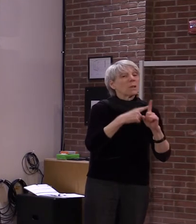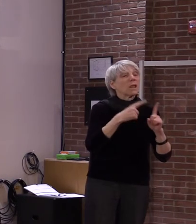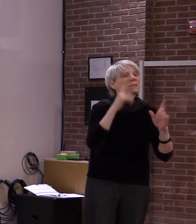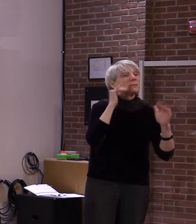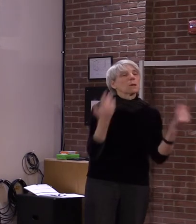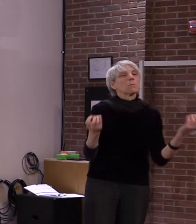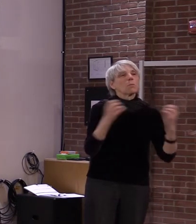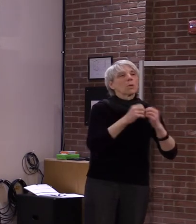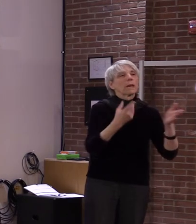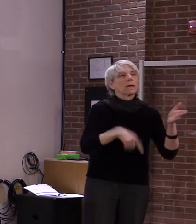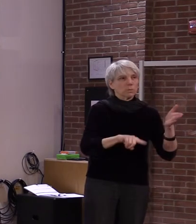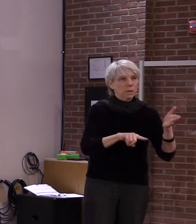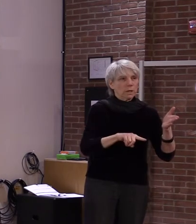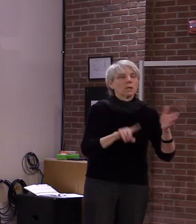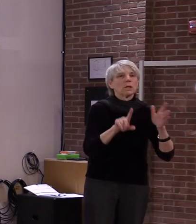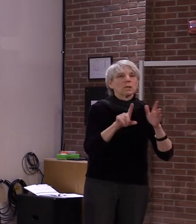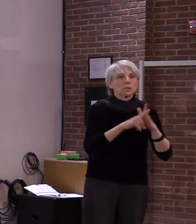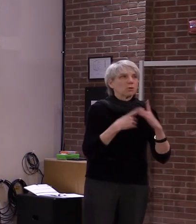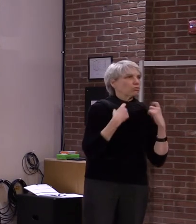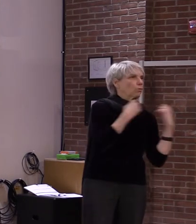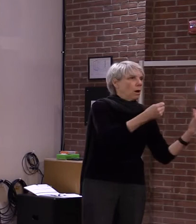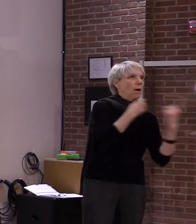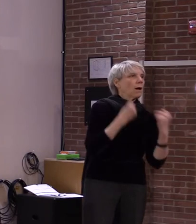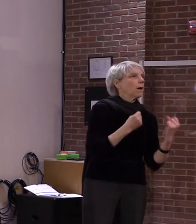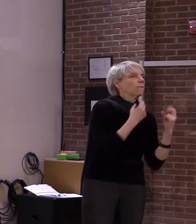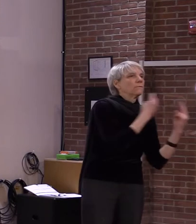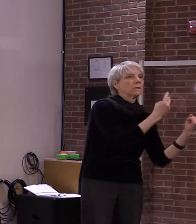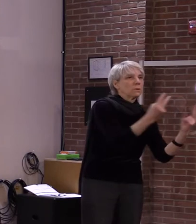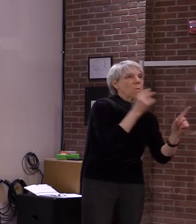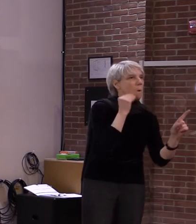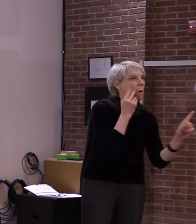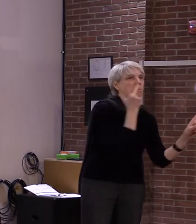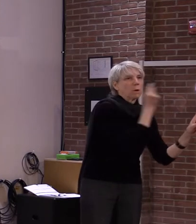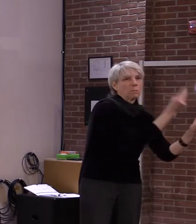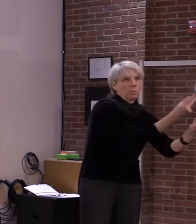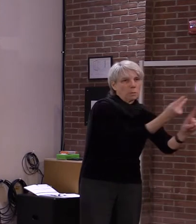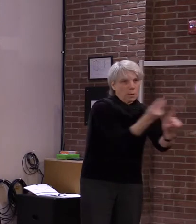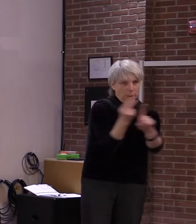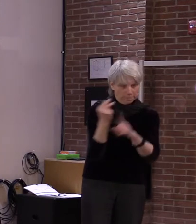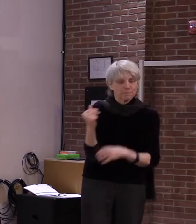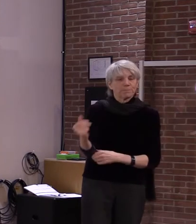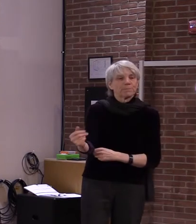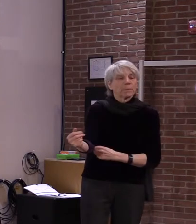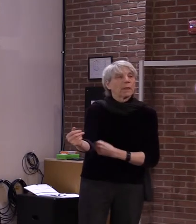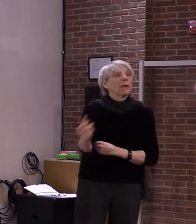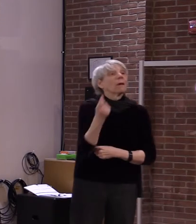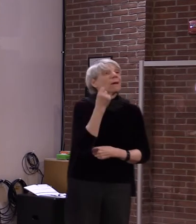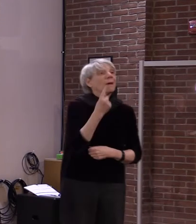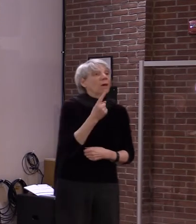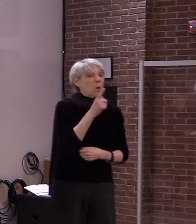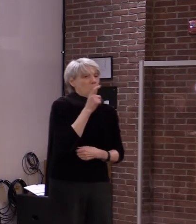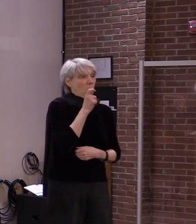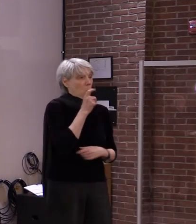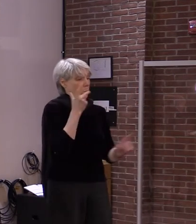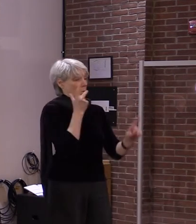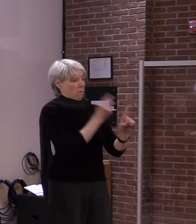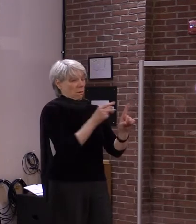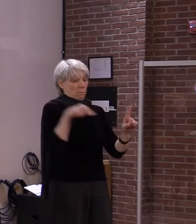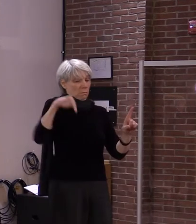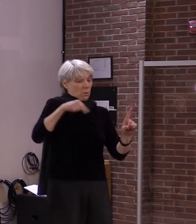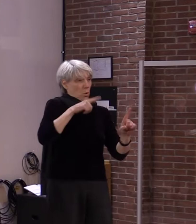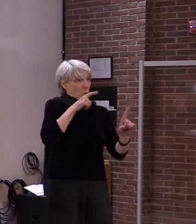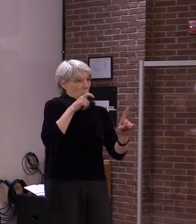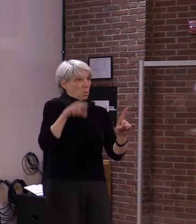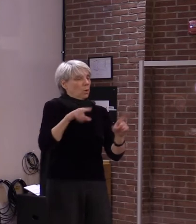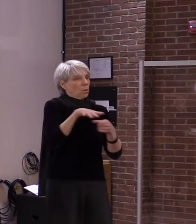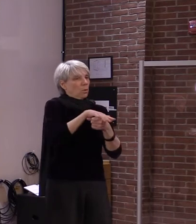week vaccinations will begin immediately and will be administered through a partnership between local